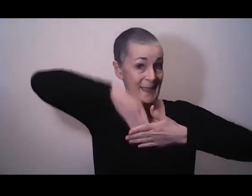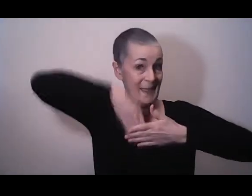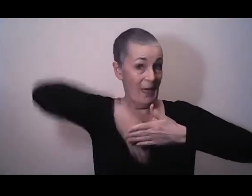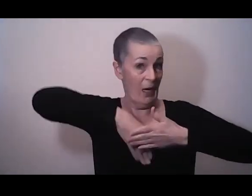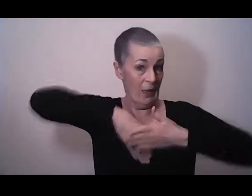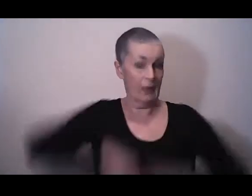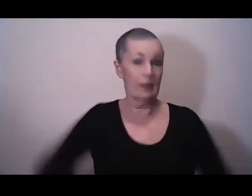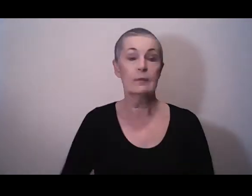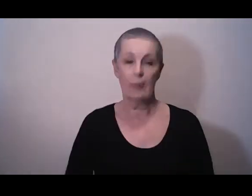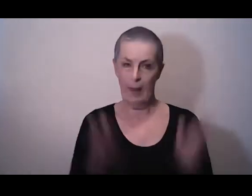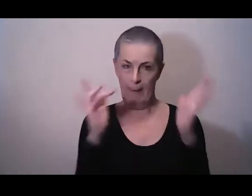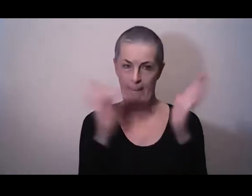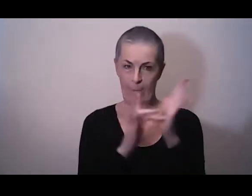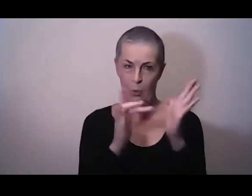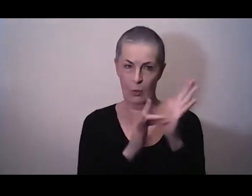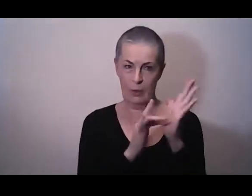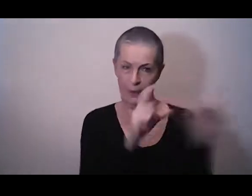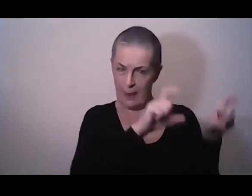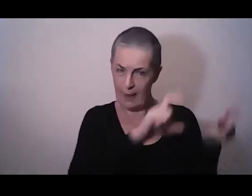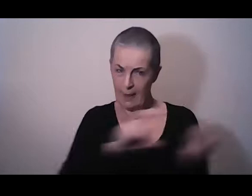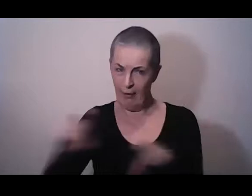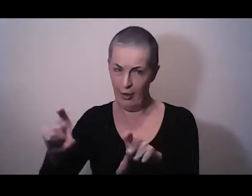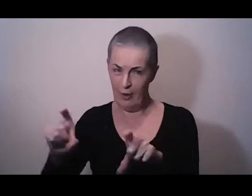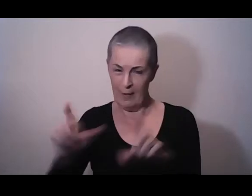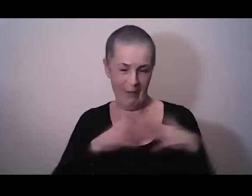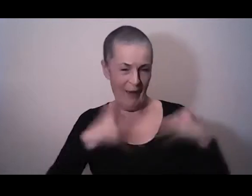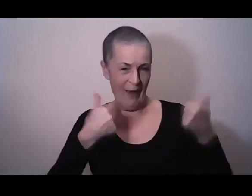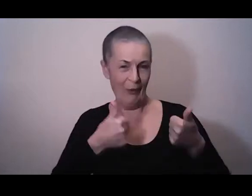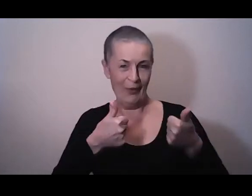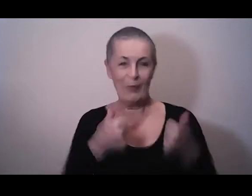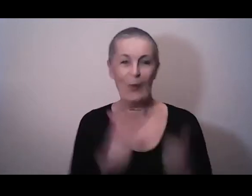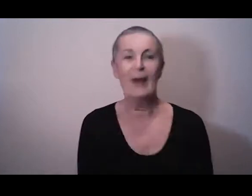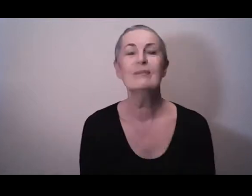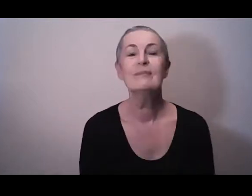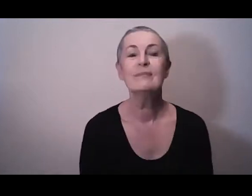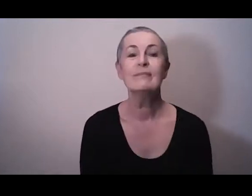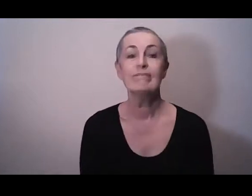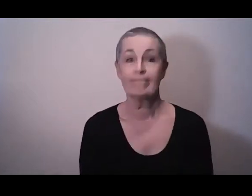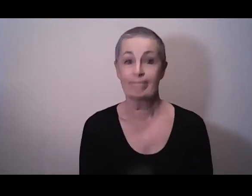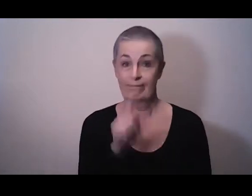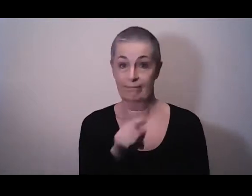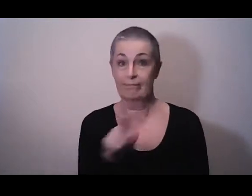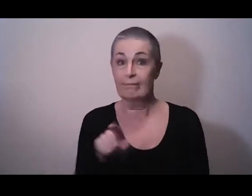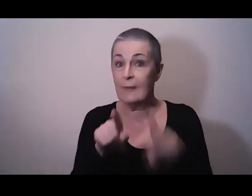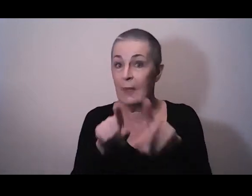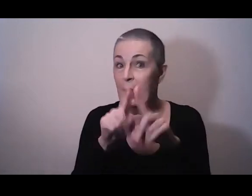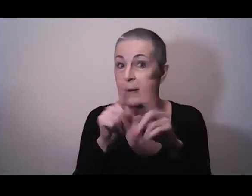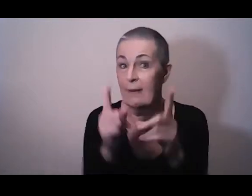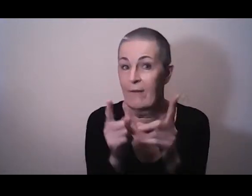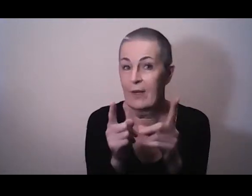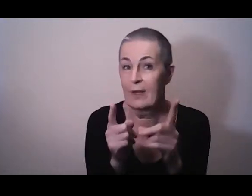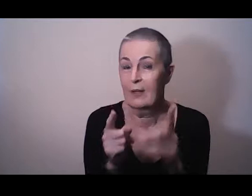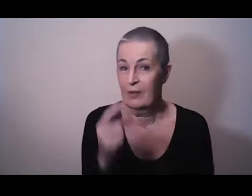important to stay healthy and well. Okay, so pushing palms is a bit different, but if you're sitting down, it's